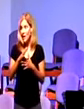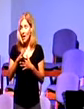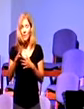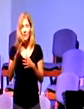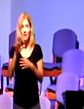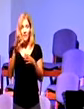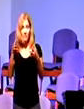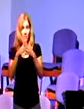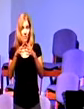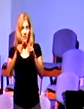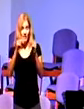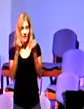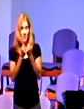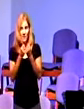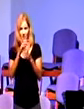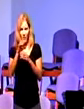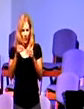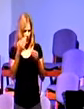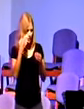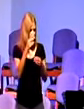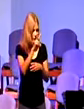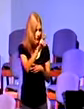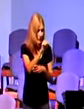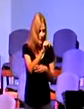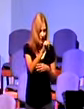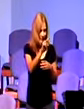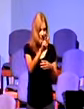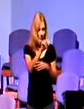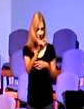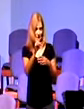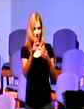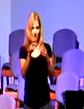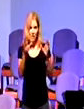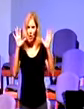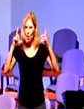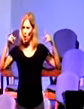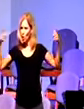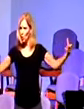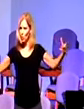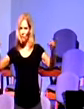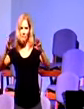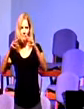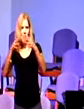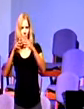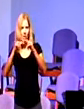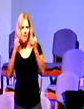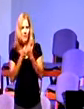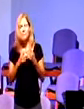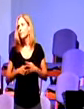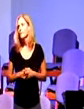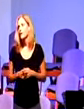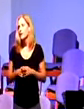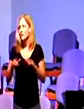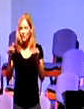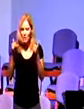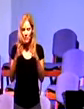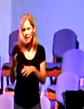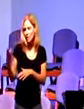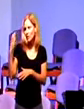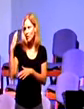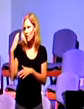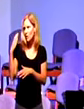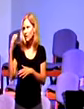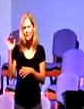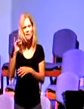team involved. You guys know about Virginia Tech football, right? Huge. So the players and the coaches are